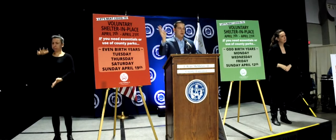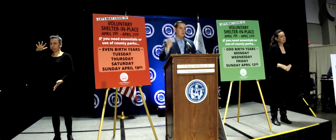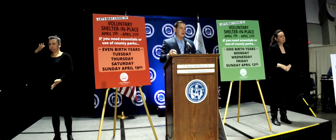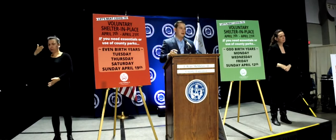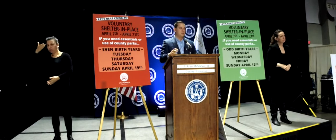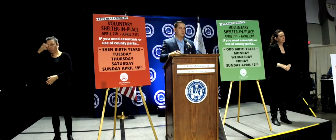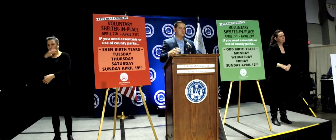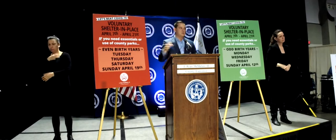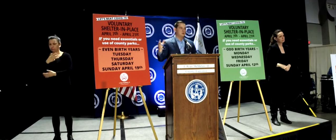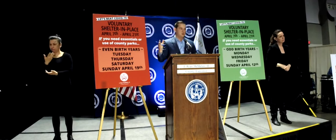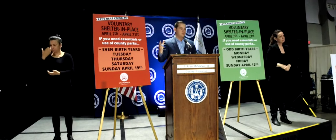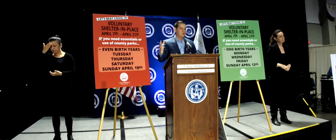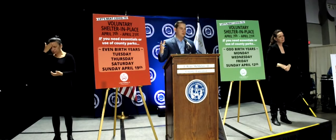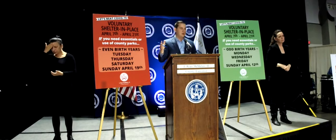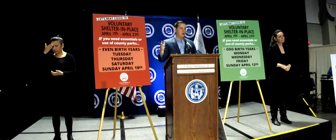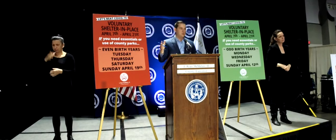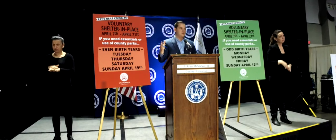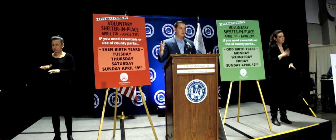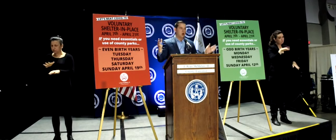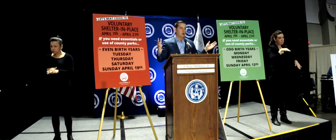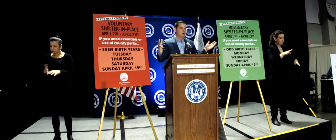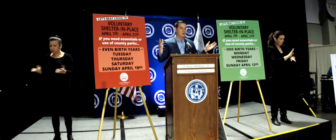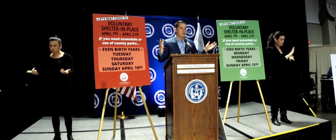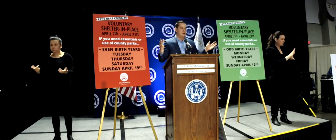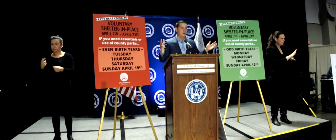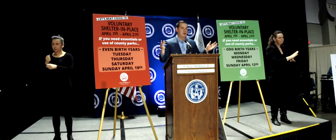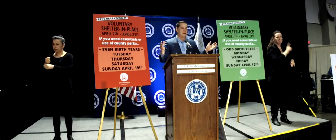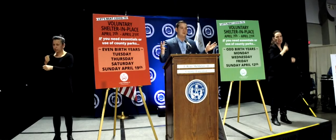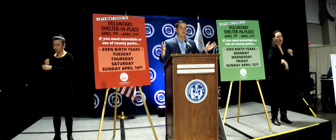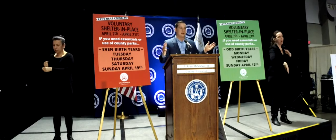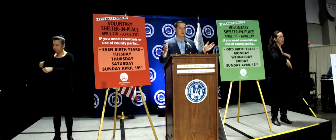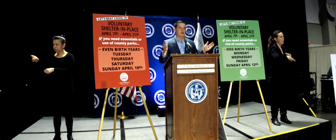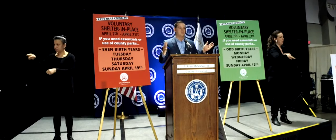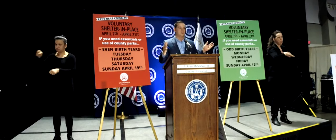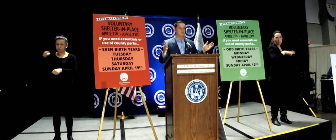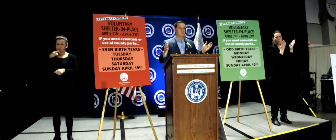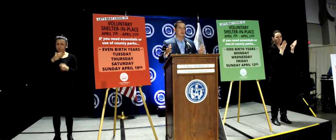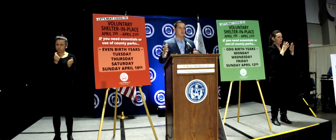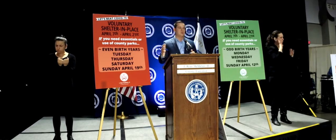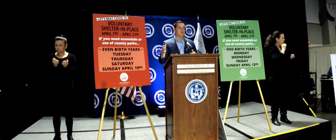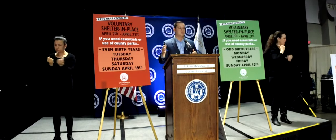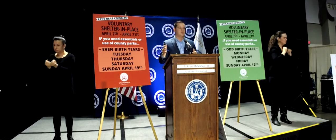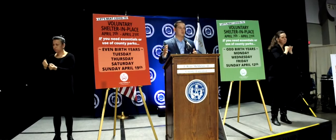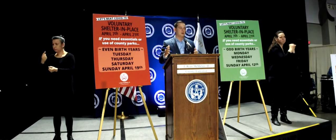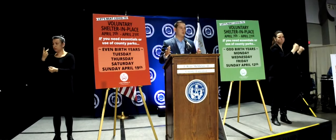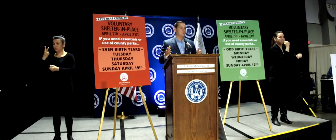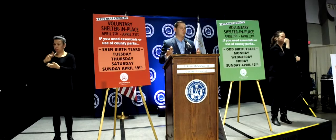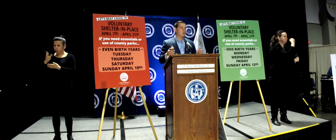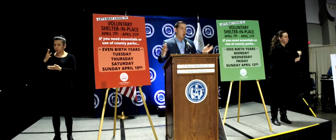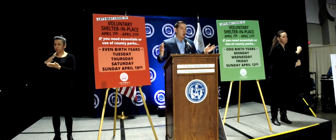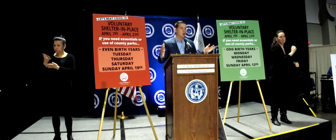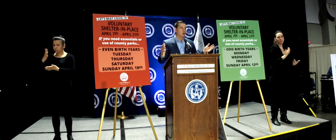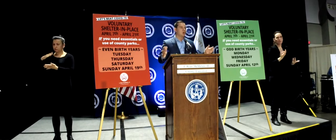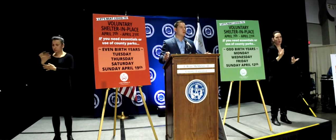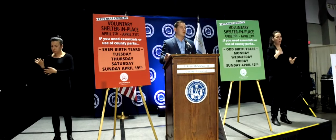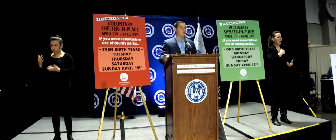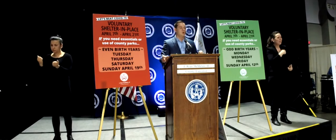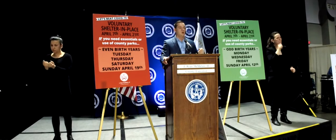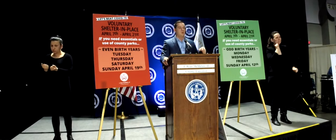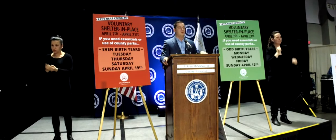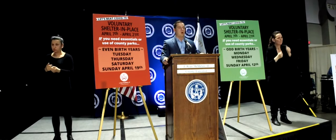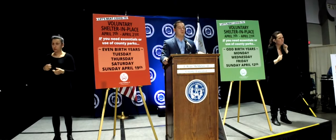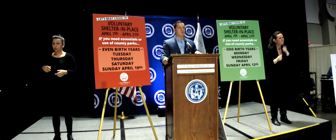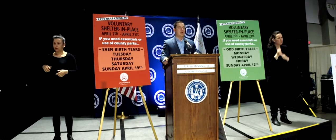out, then businesses are going to be out of business longer. And you're not going to end up being able to do the recreational things you want to do longer.